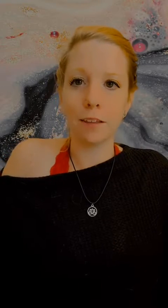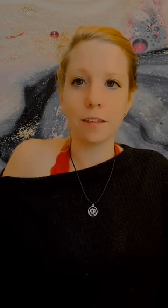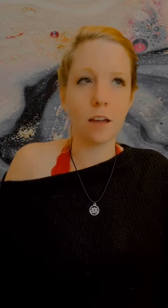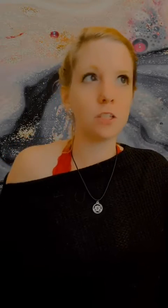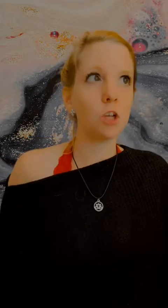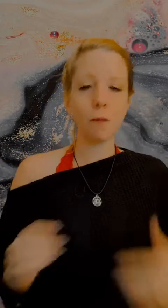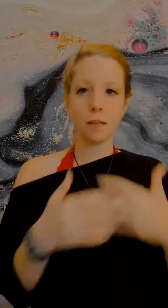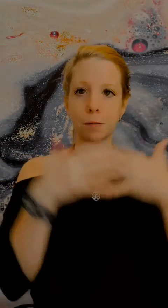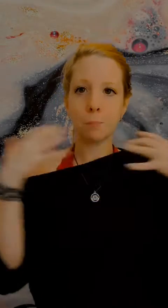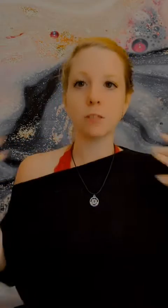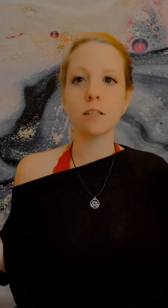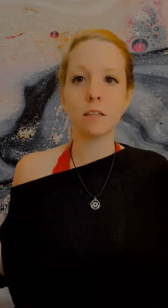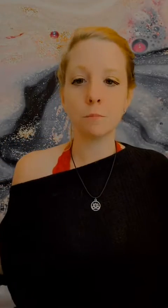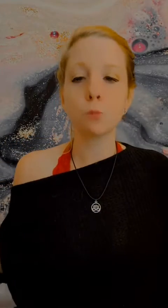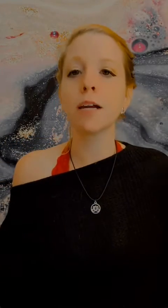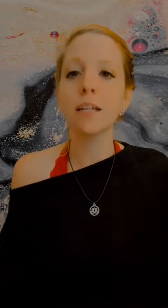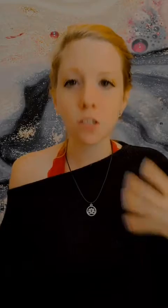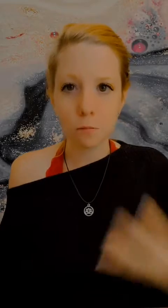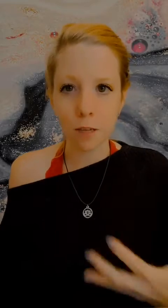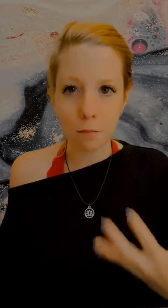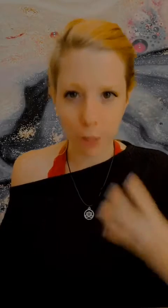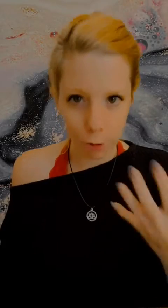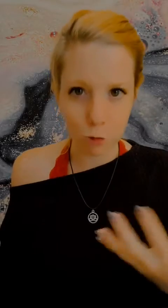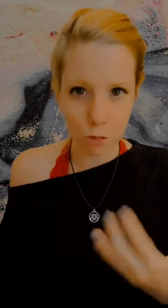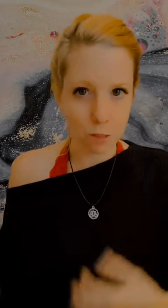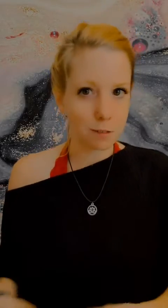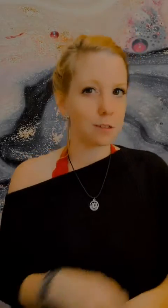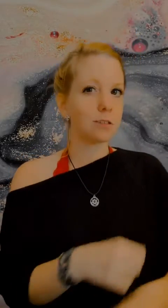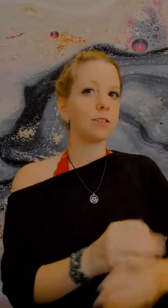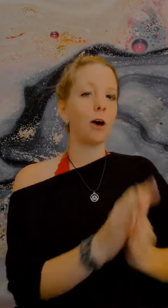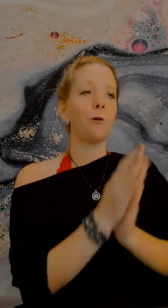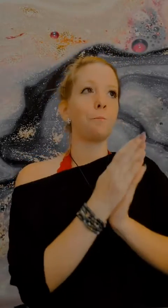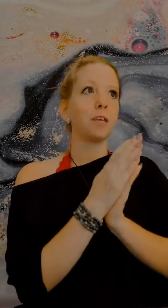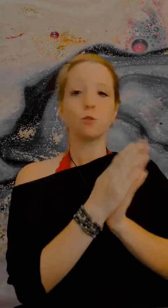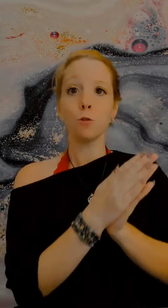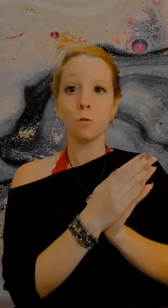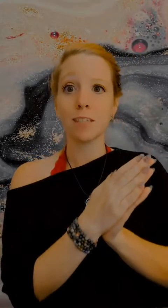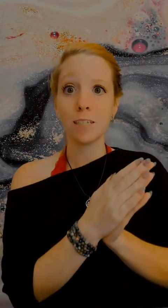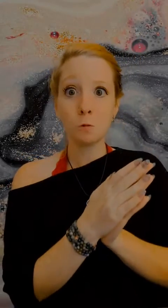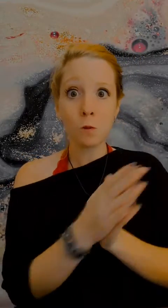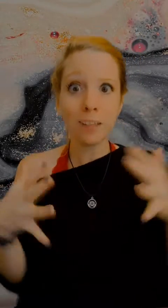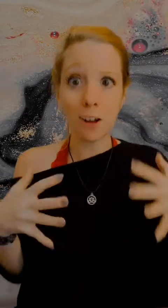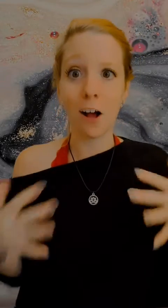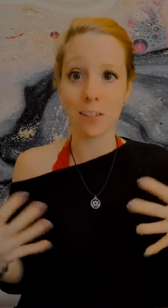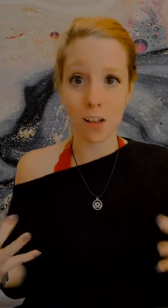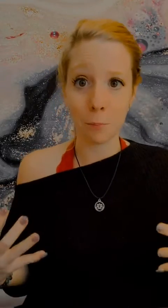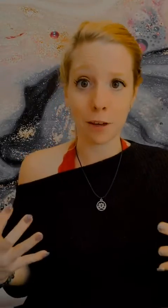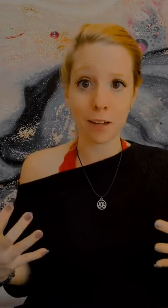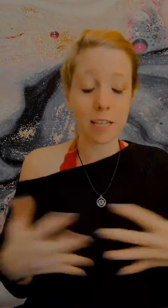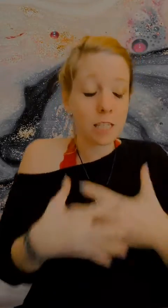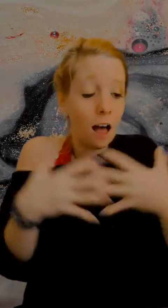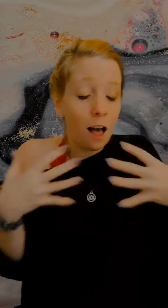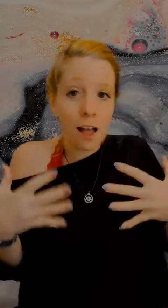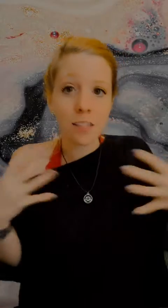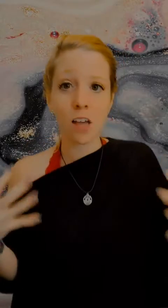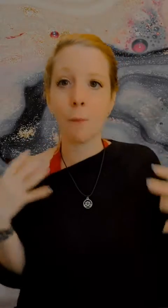viewpoint that so many people bring to me in my coaching business. So in truth, this is a really hot topic. It's a hot topic